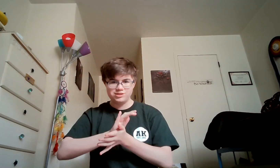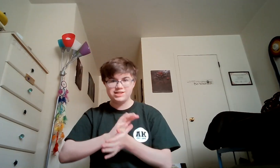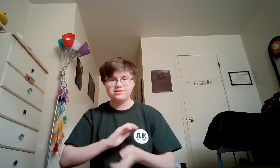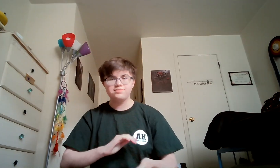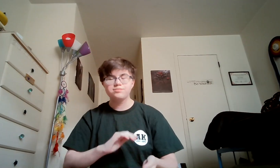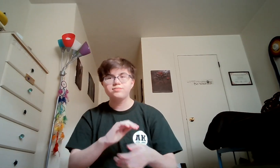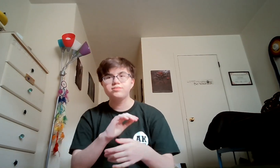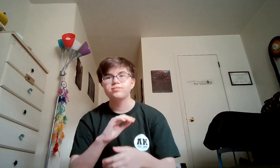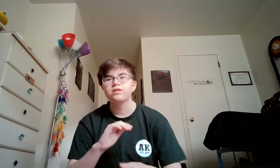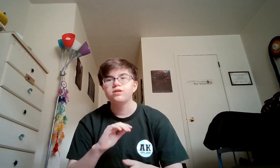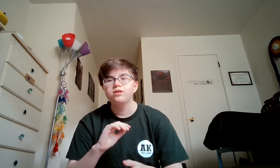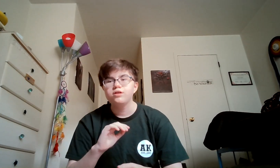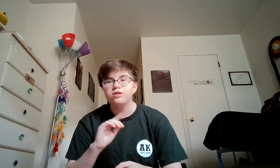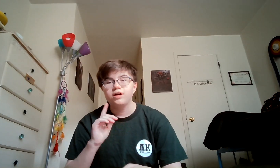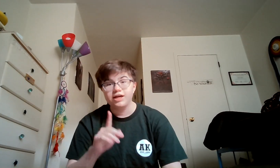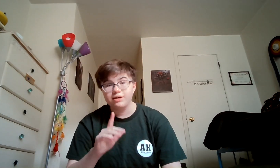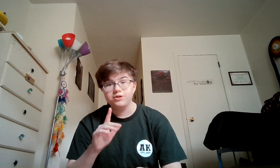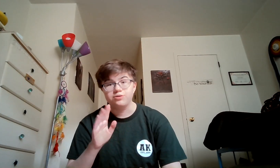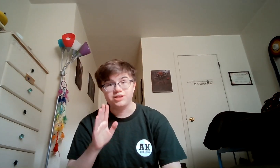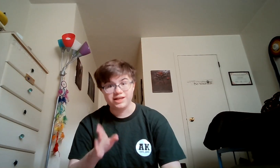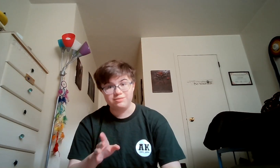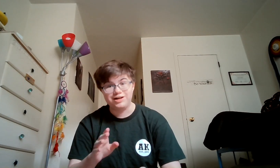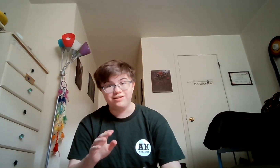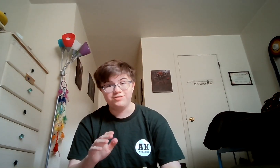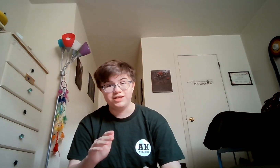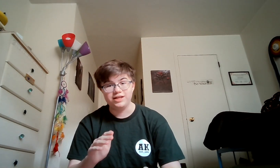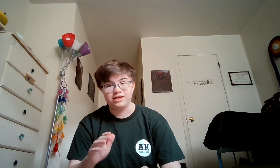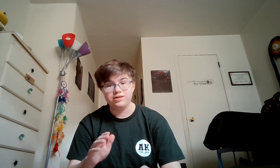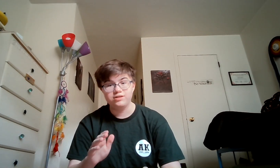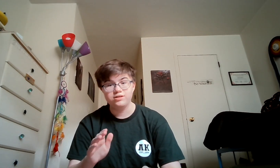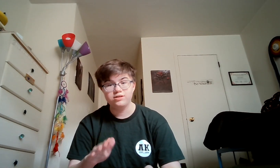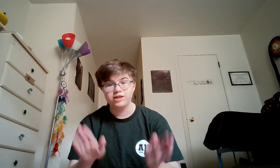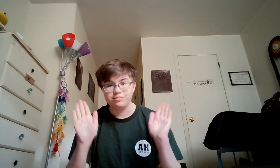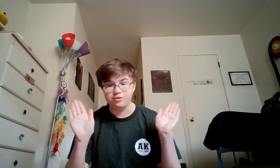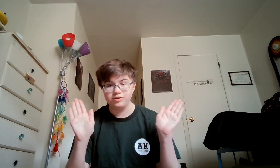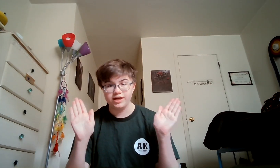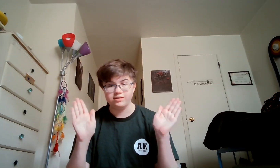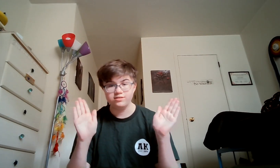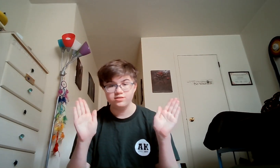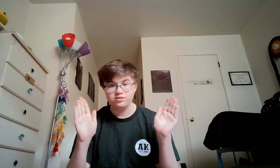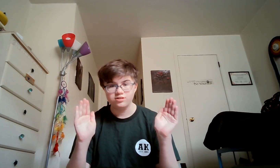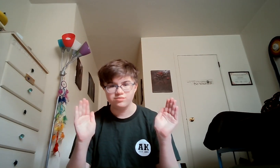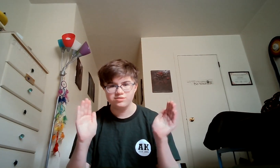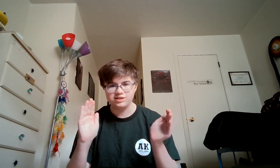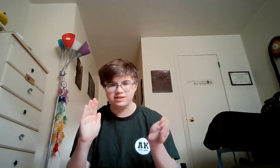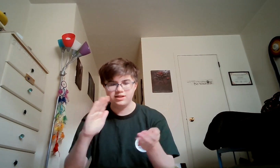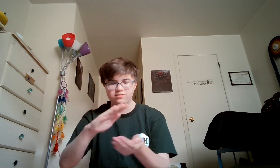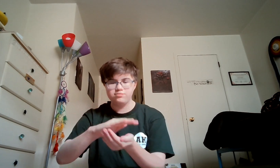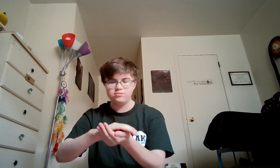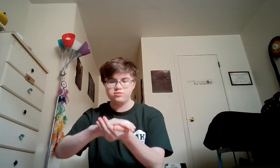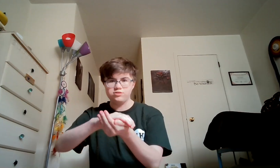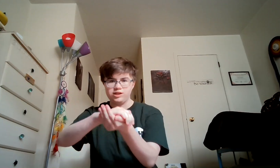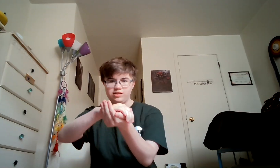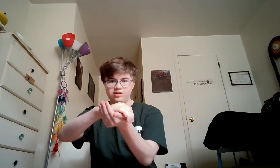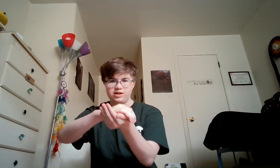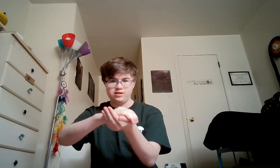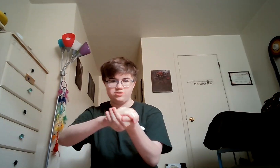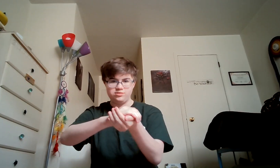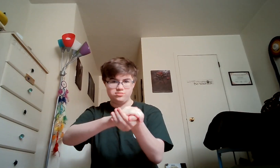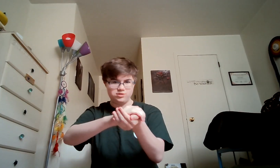cheese. Hamburger, which I am confident in. Take both your hands, grab them slightly, so like you kind of